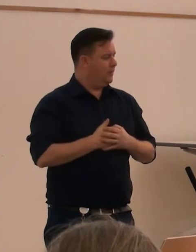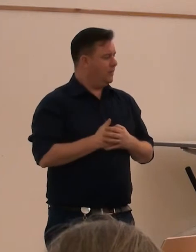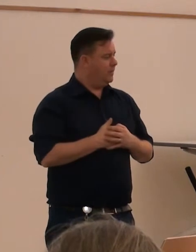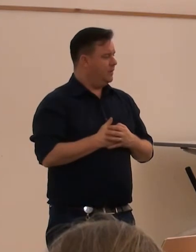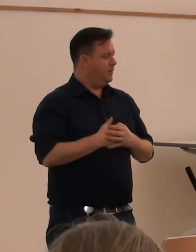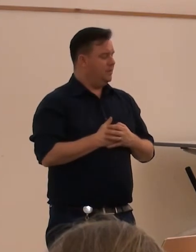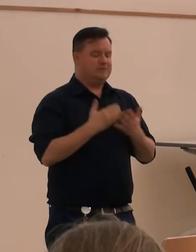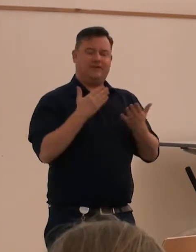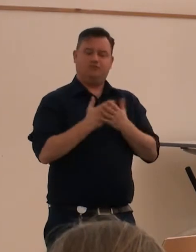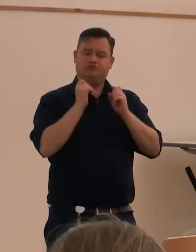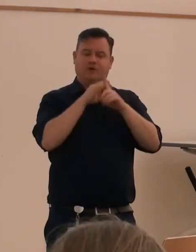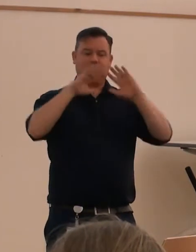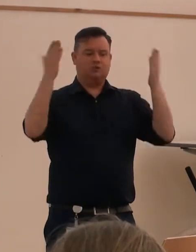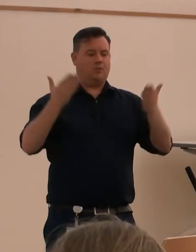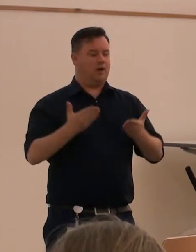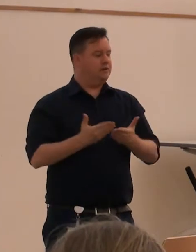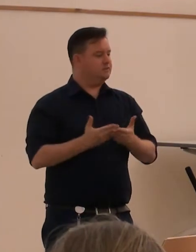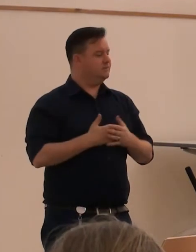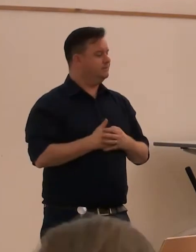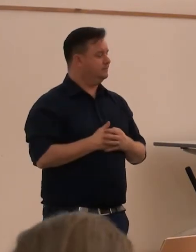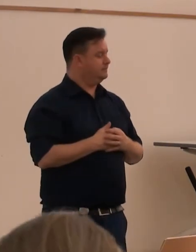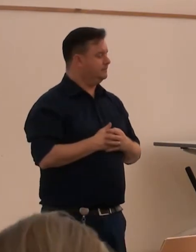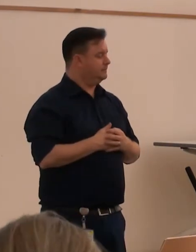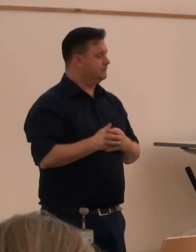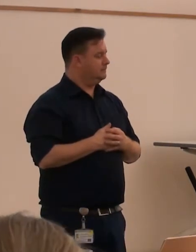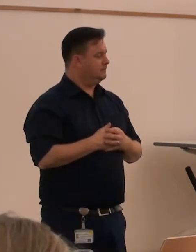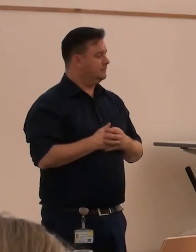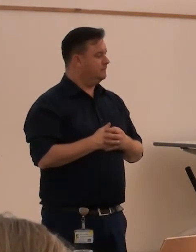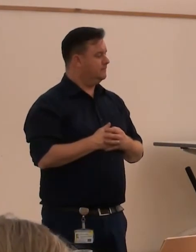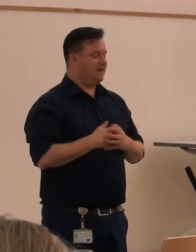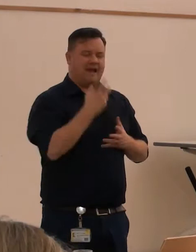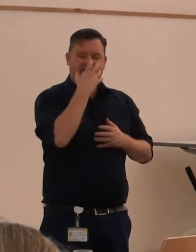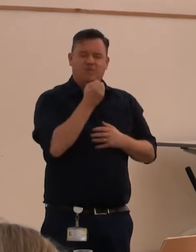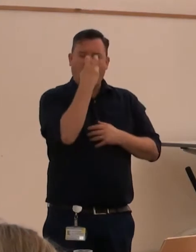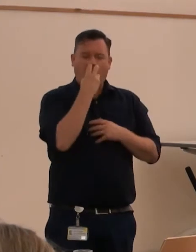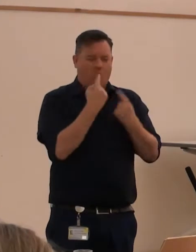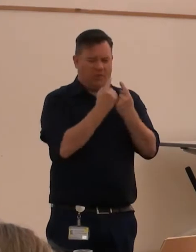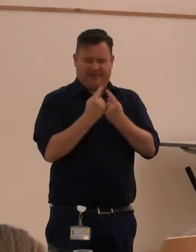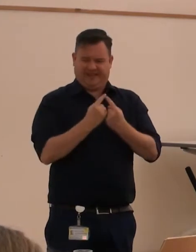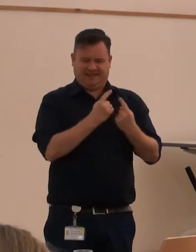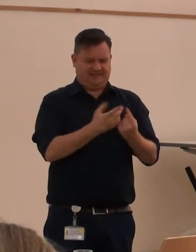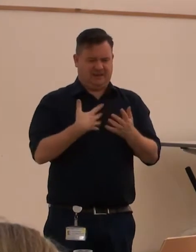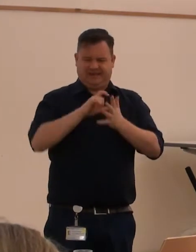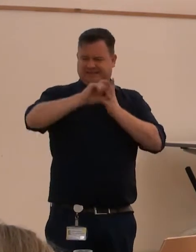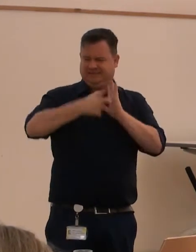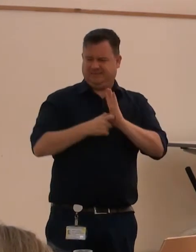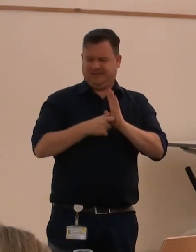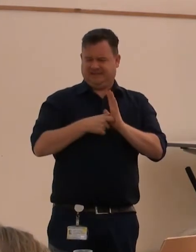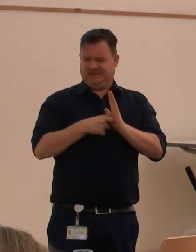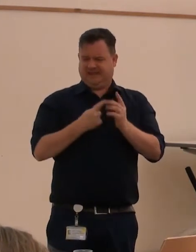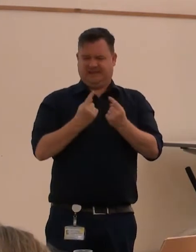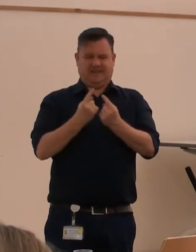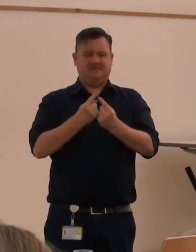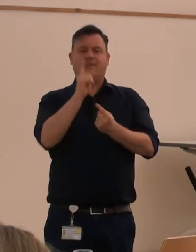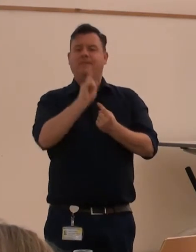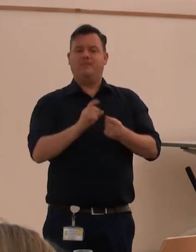very strange world, it had access to all these old bits, different old disabilities of people's